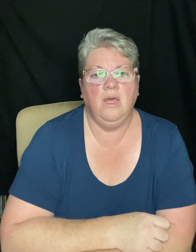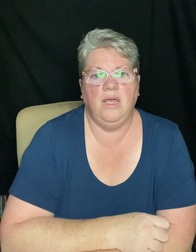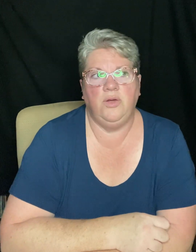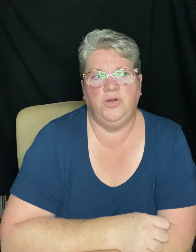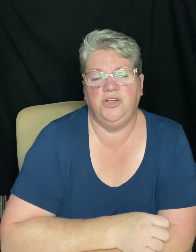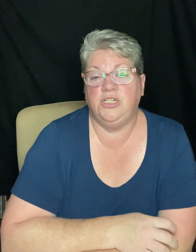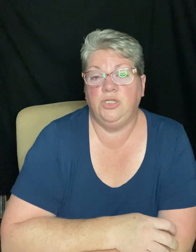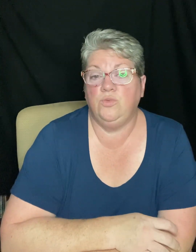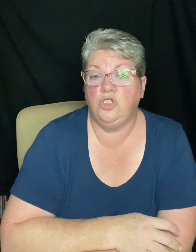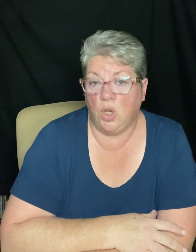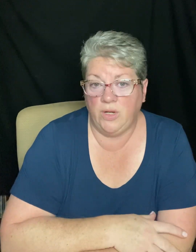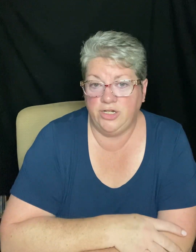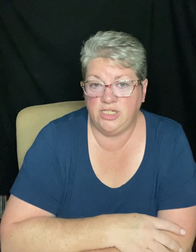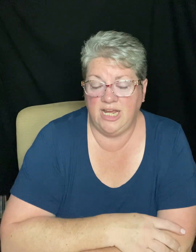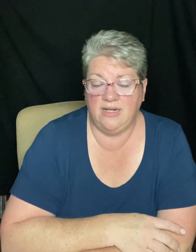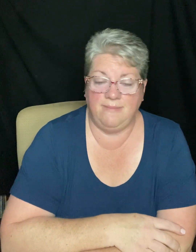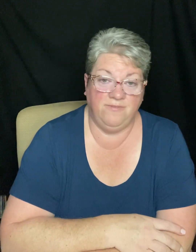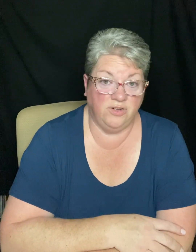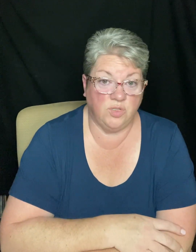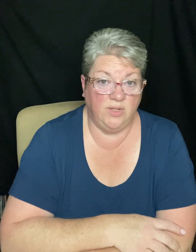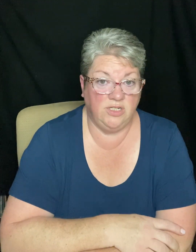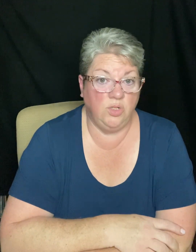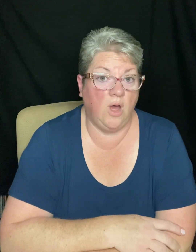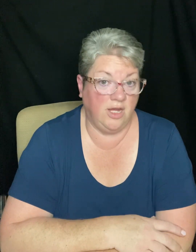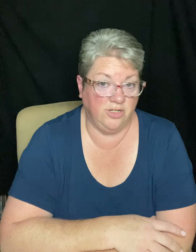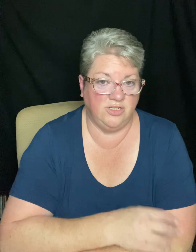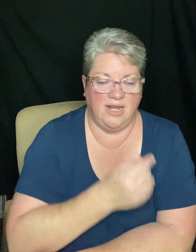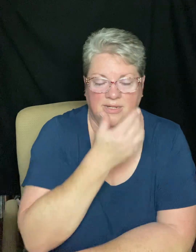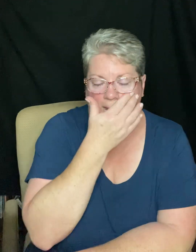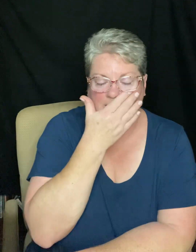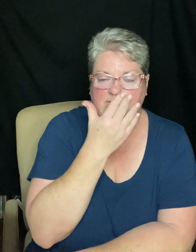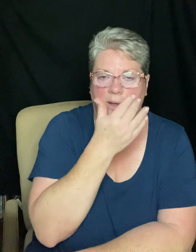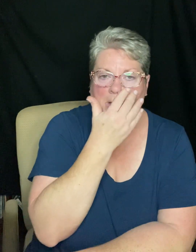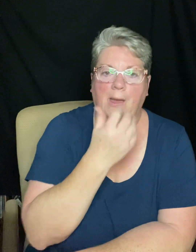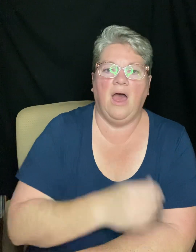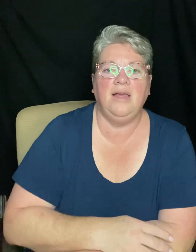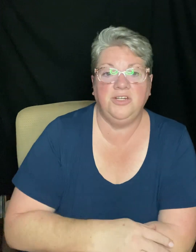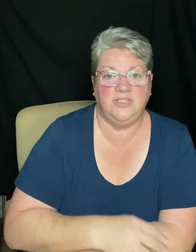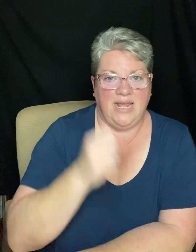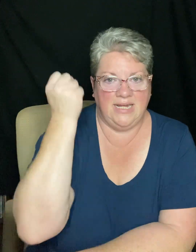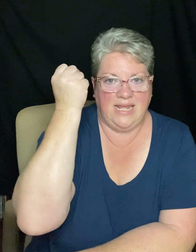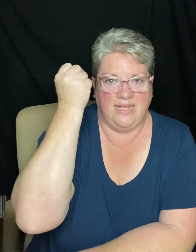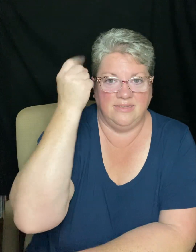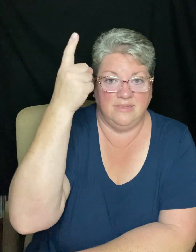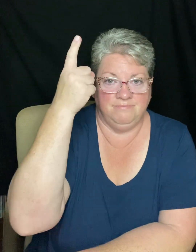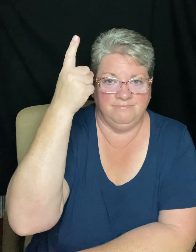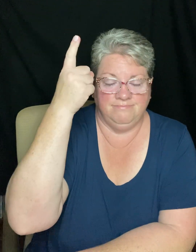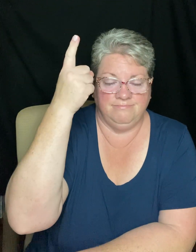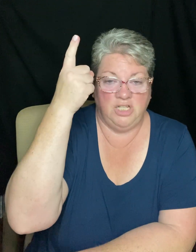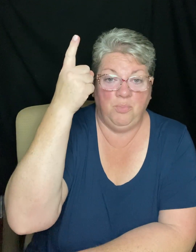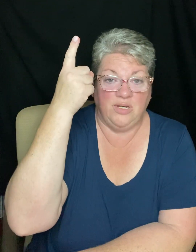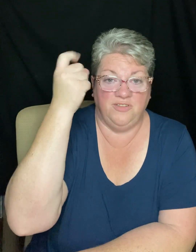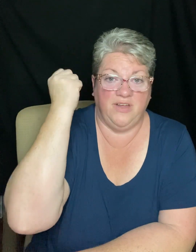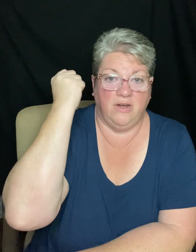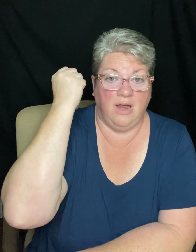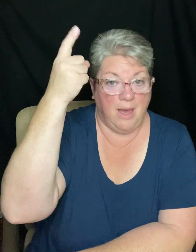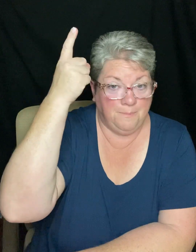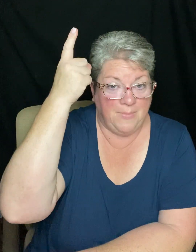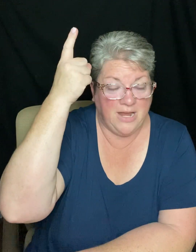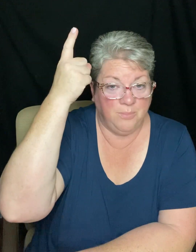In order to do don't understand, I'm first going to do understand. So understand is your pointer finger up by your